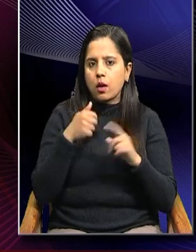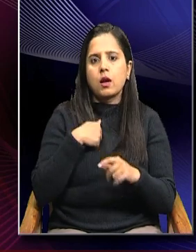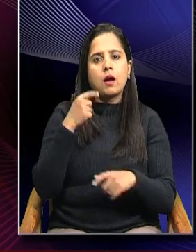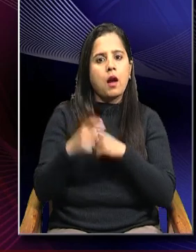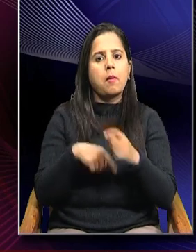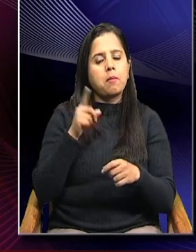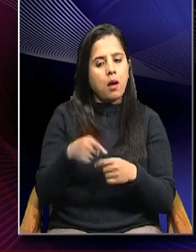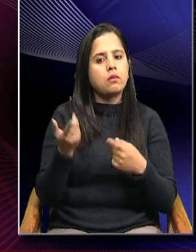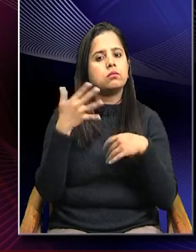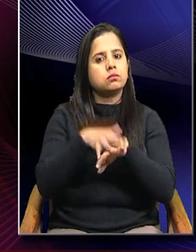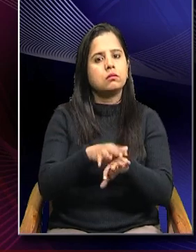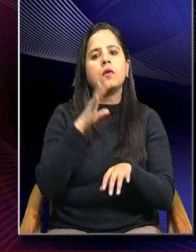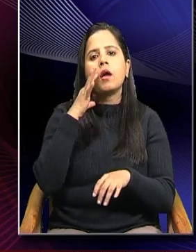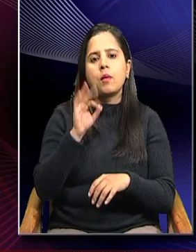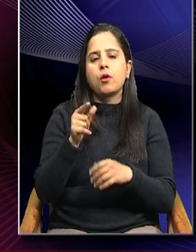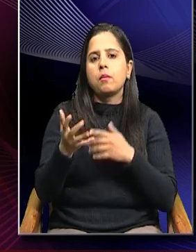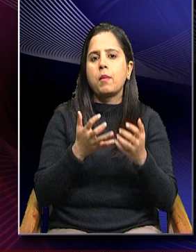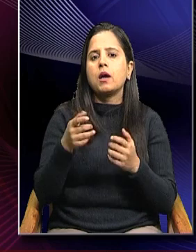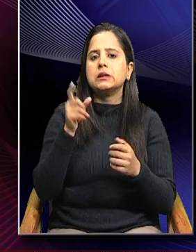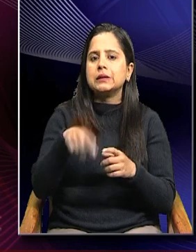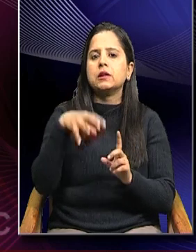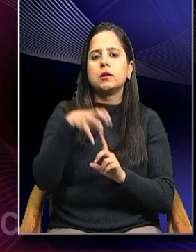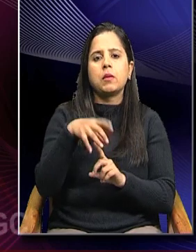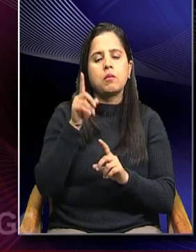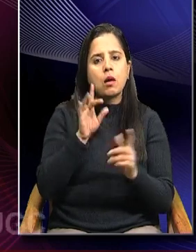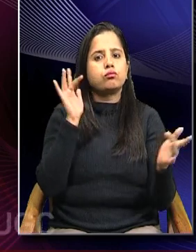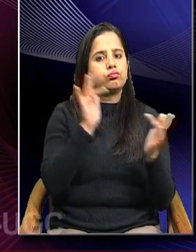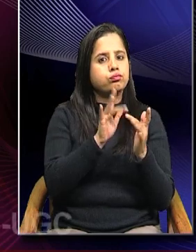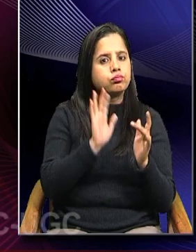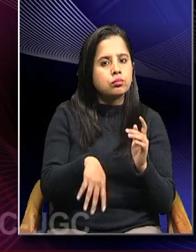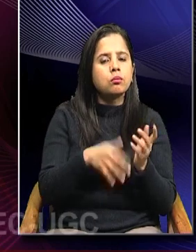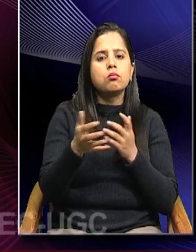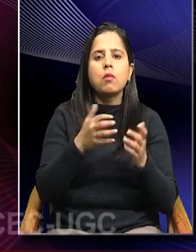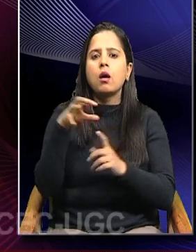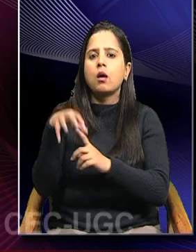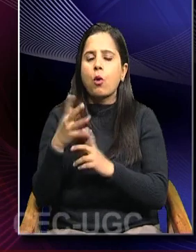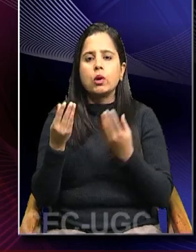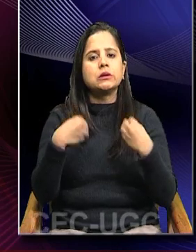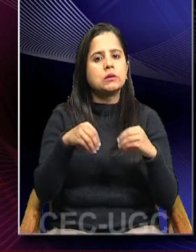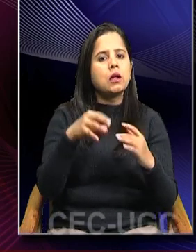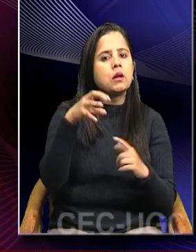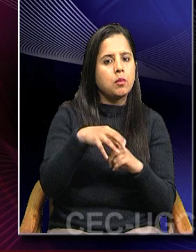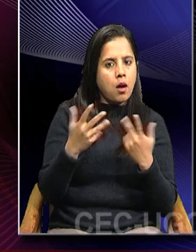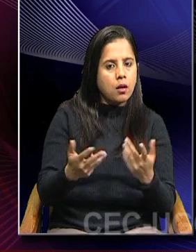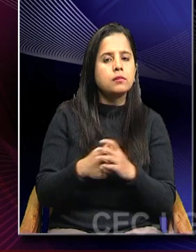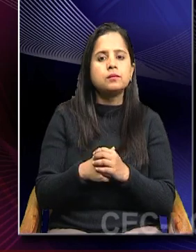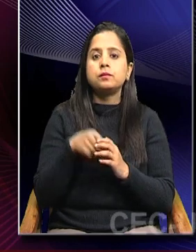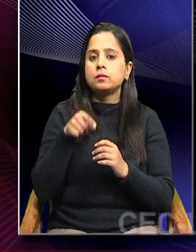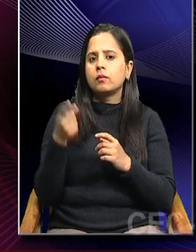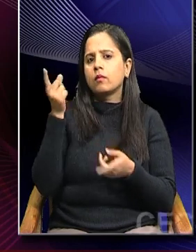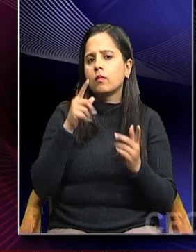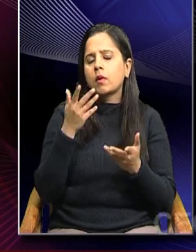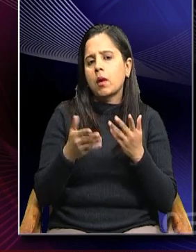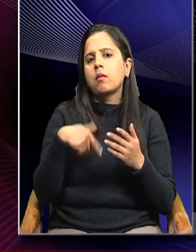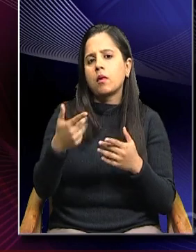be integrated. The purchase department must be in touch with the marketing department or sales department, so that the strategies may